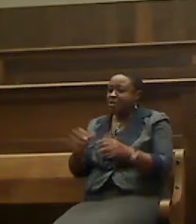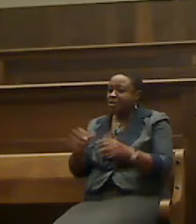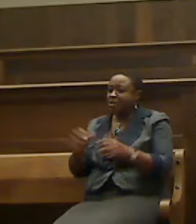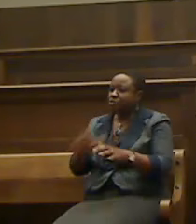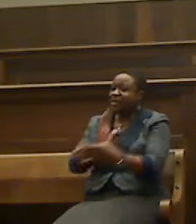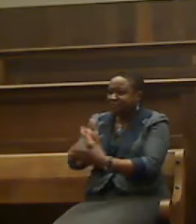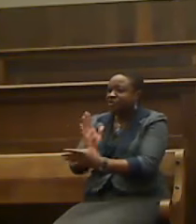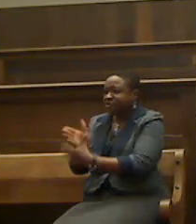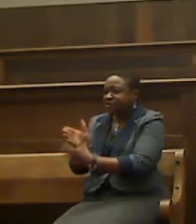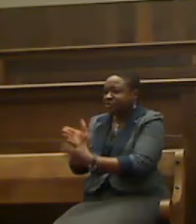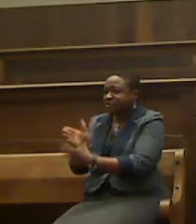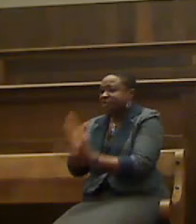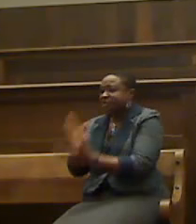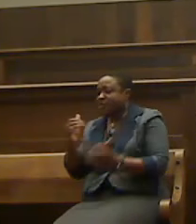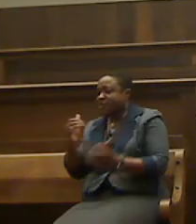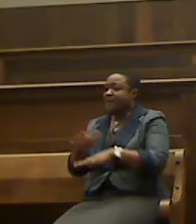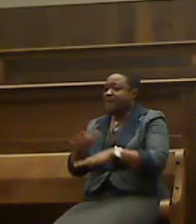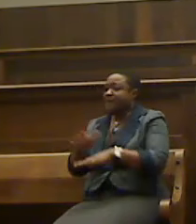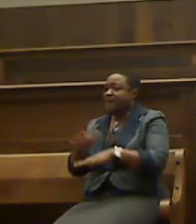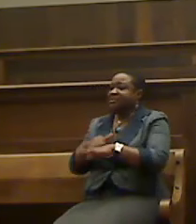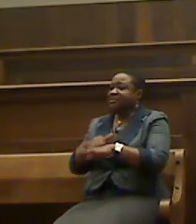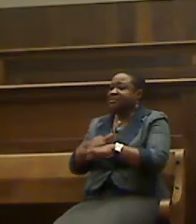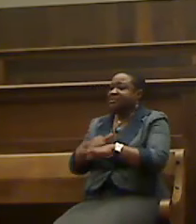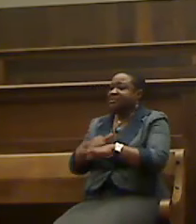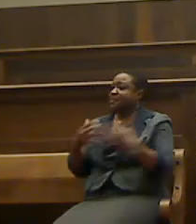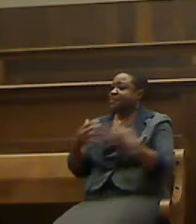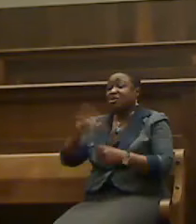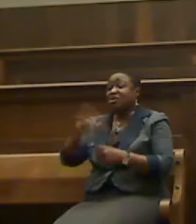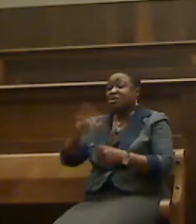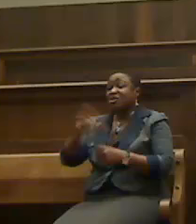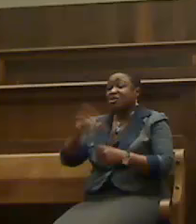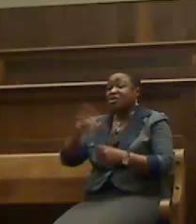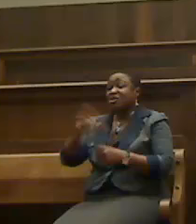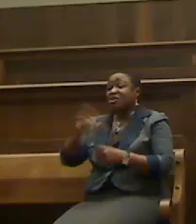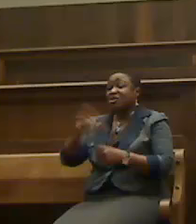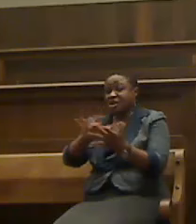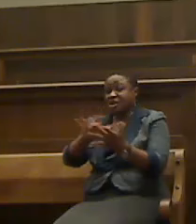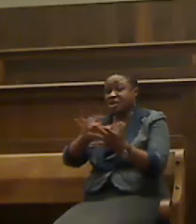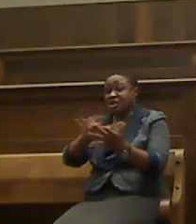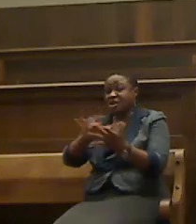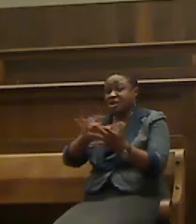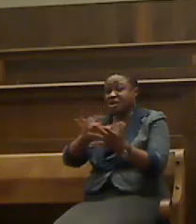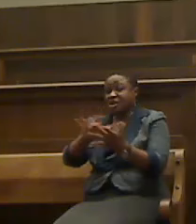getting better. So that's another outreach area, is pet owners, that we are looking for funding to initiate.